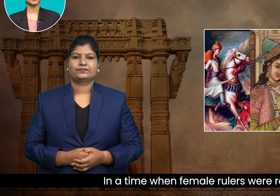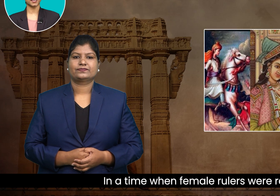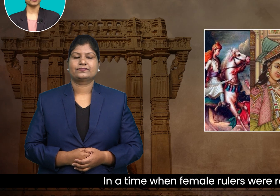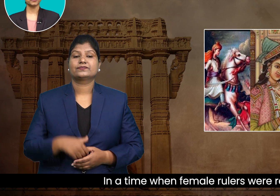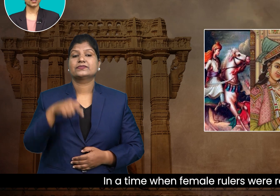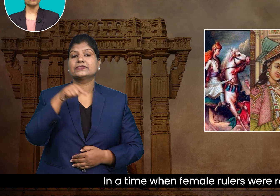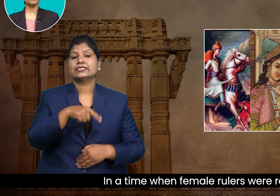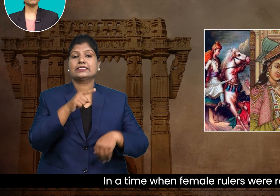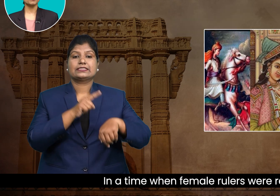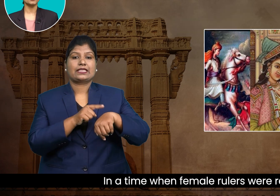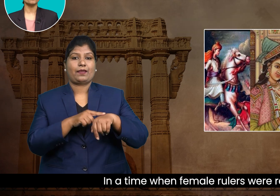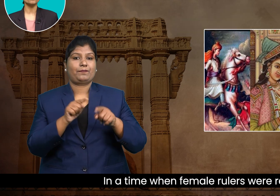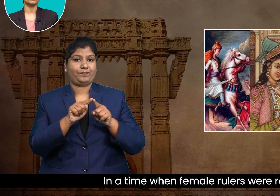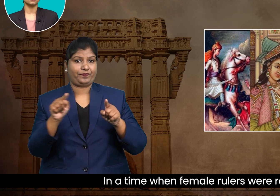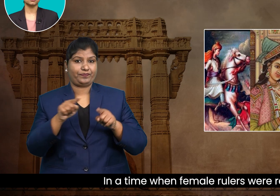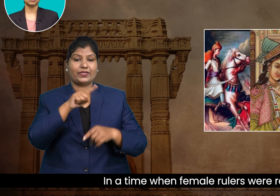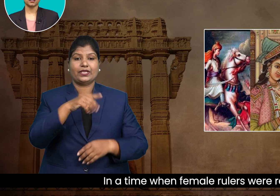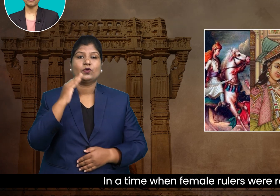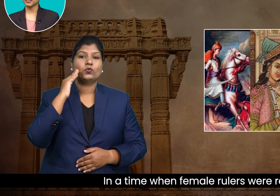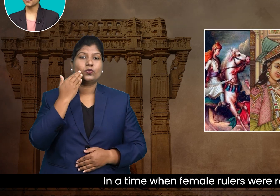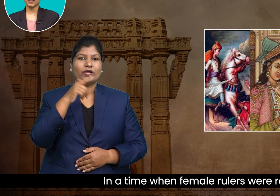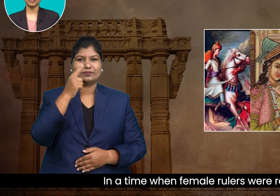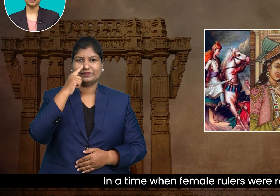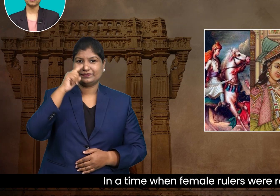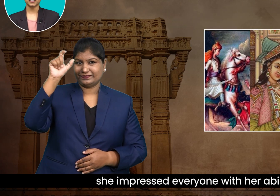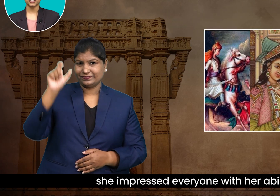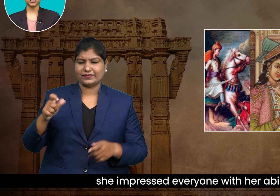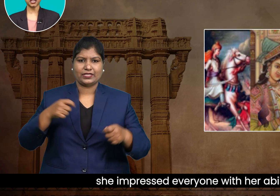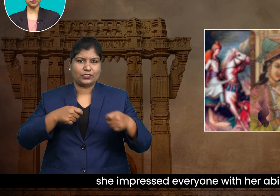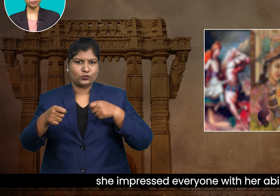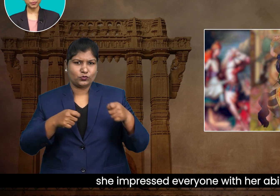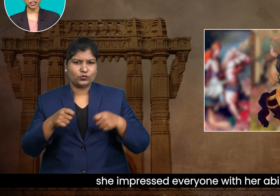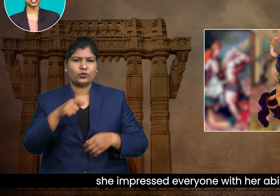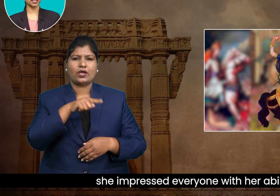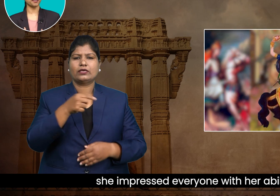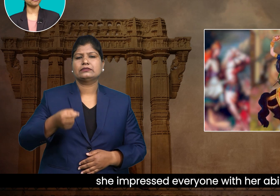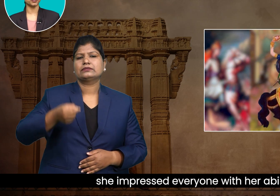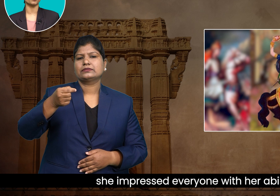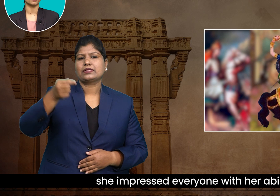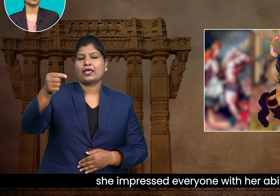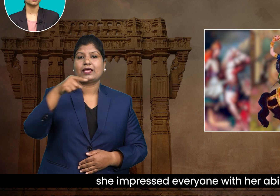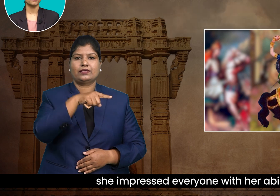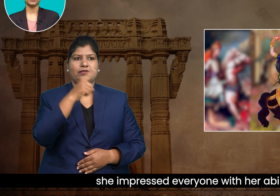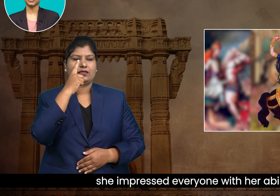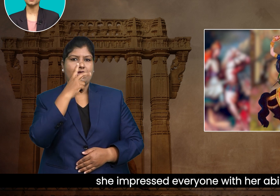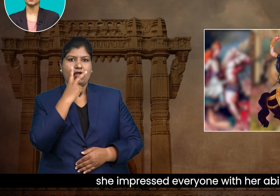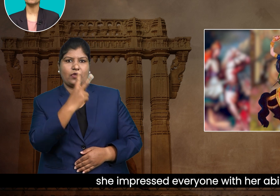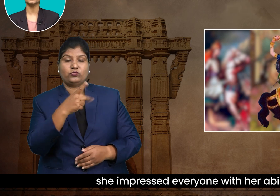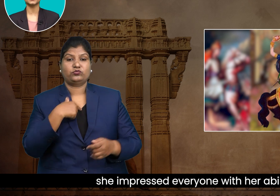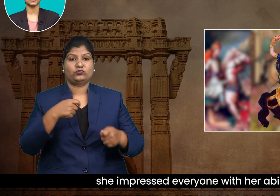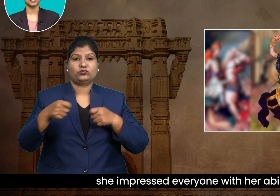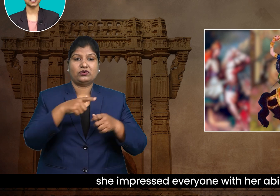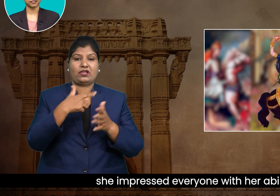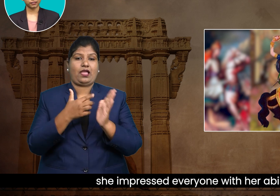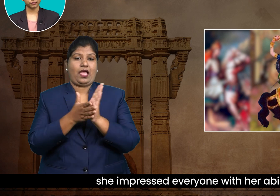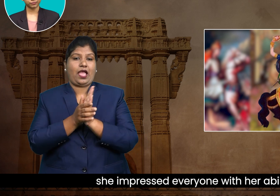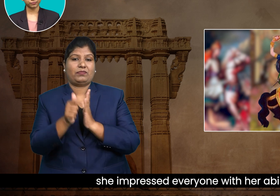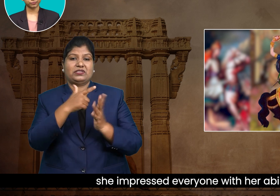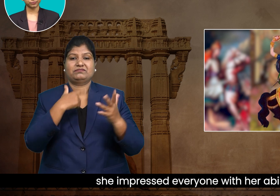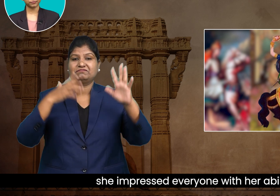In a time when female rulers were rare, she impressed everyone with her